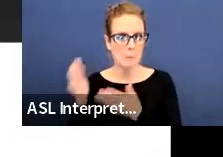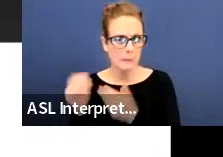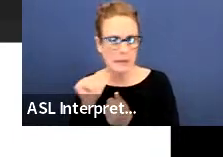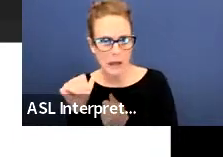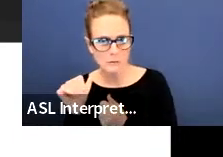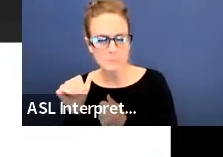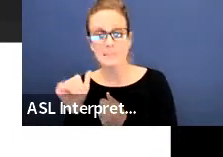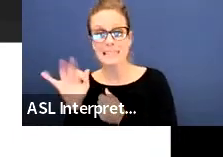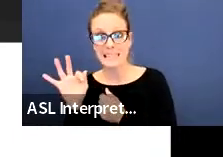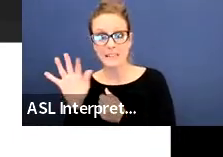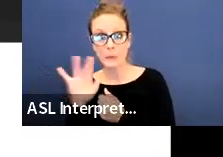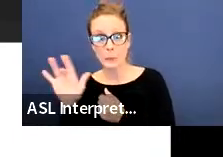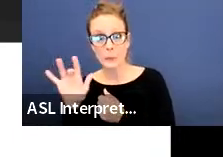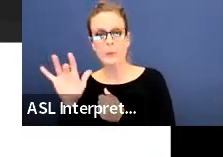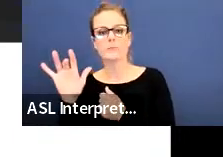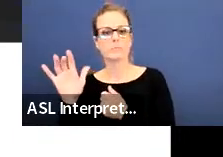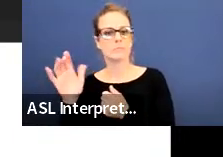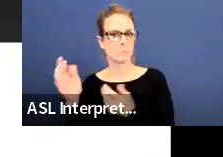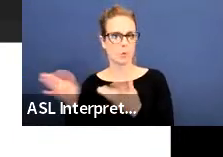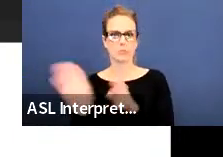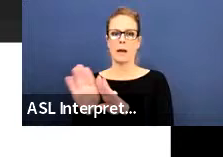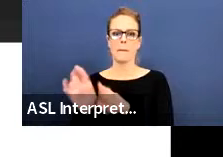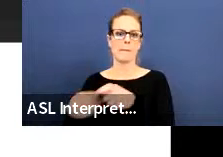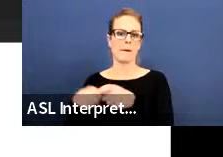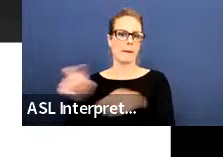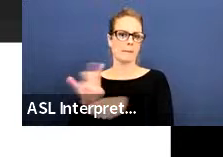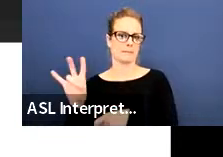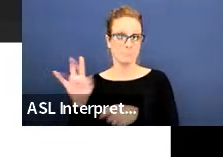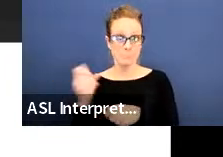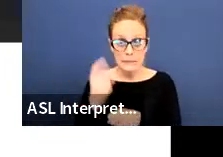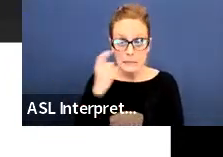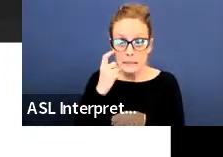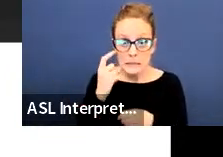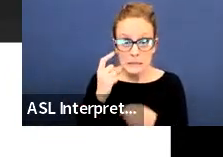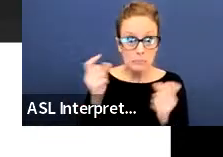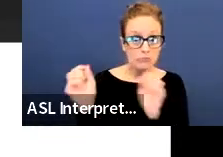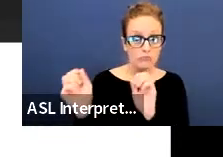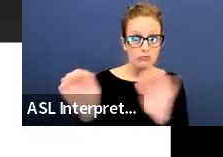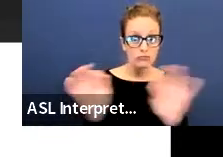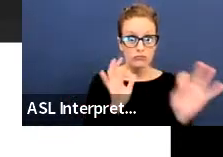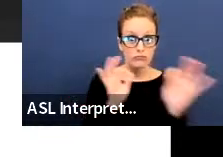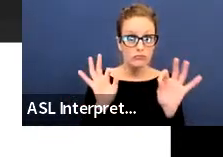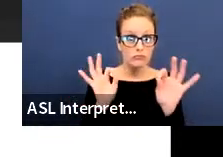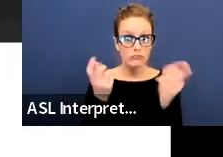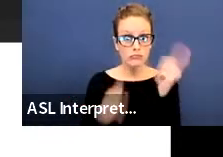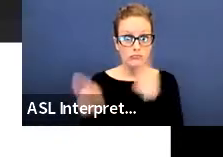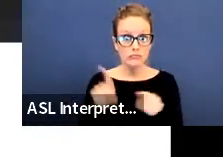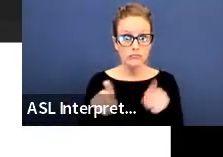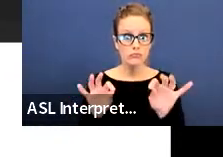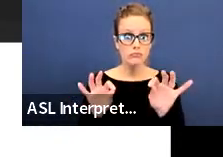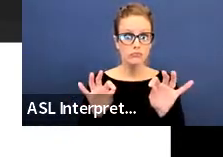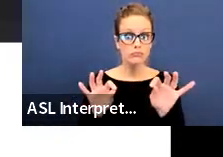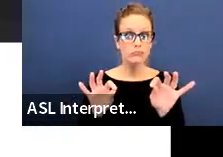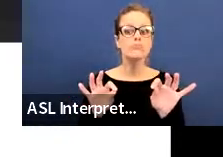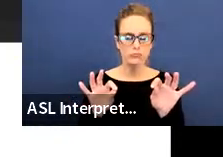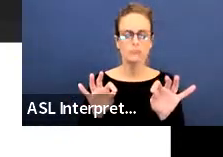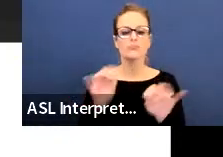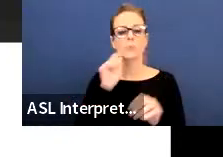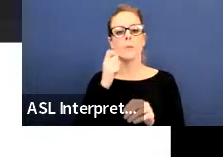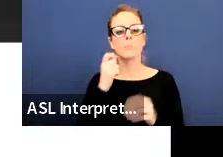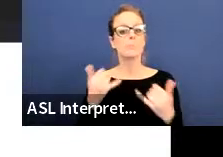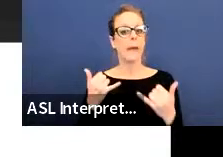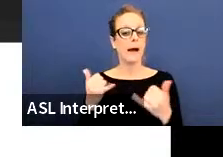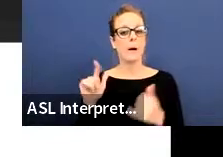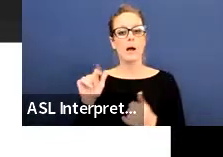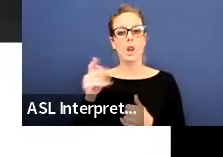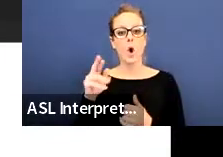take us to the 7 o'clock hour. Does that make sense? Is that okay for everybody? Okay, cool. All right, Lauren, you